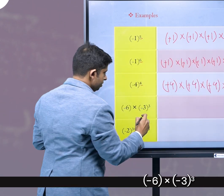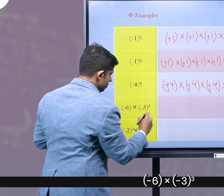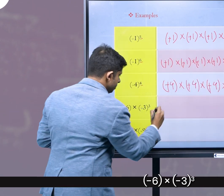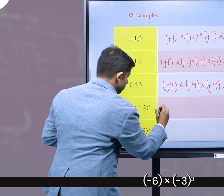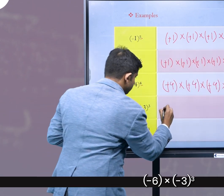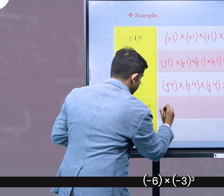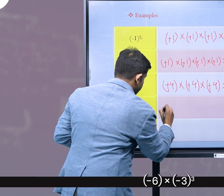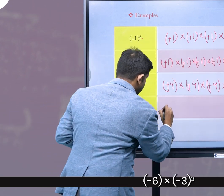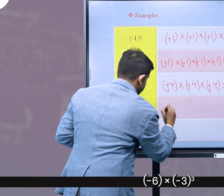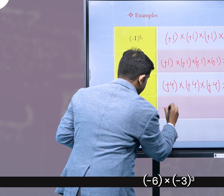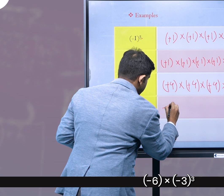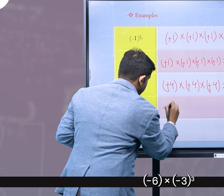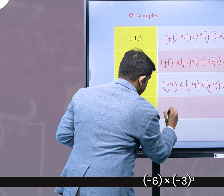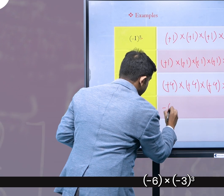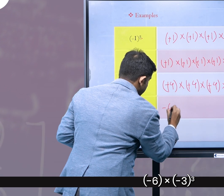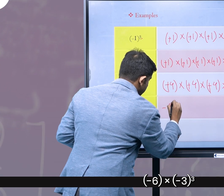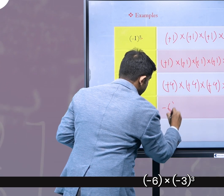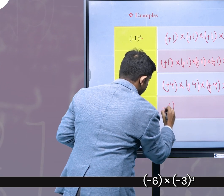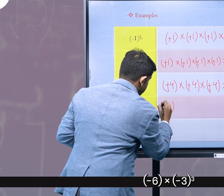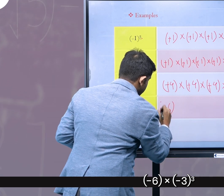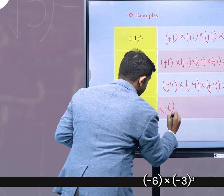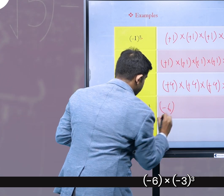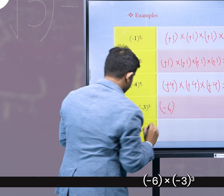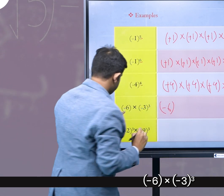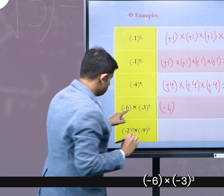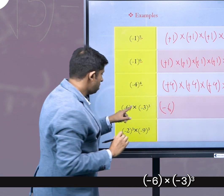Minus 6 into minus 3 whole cube.